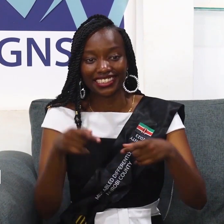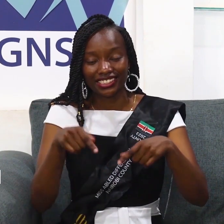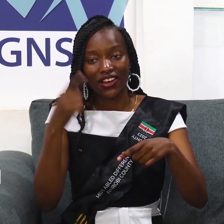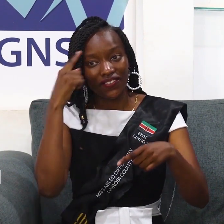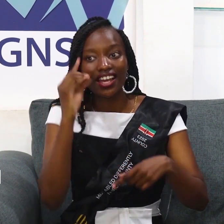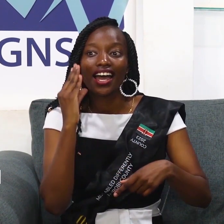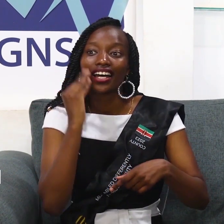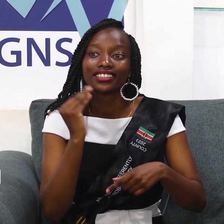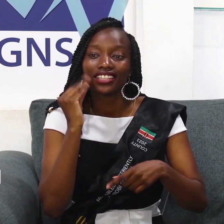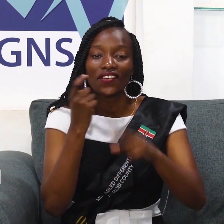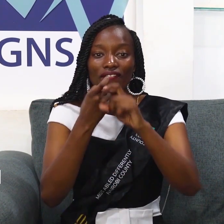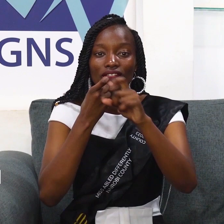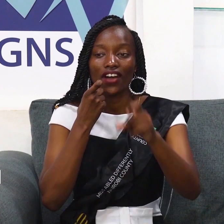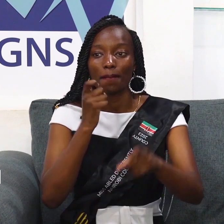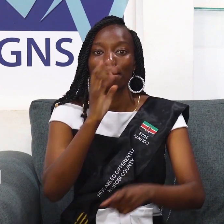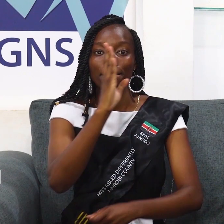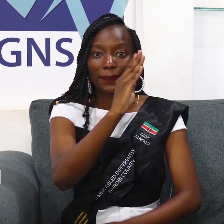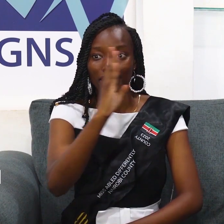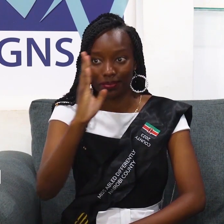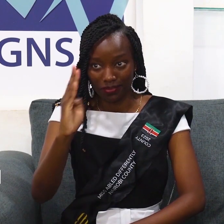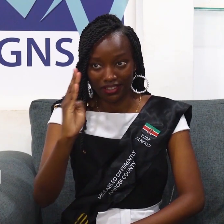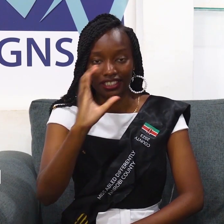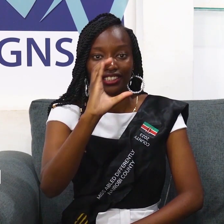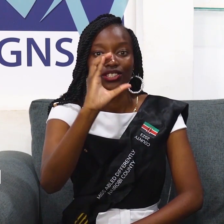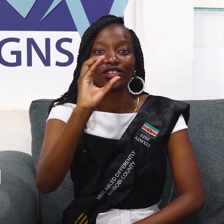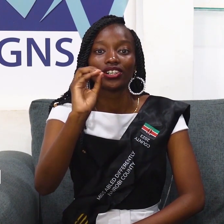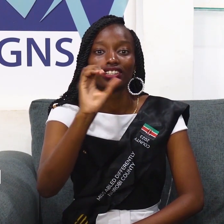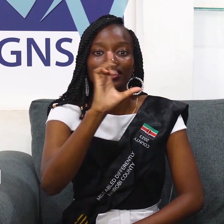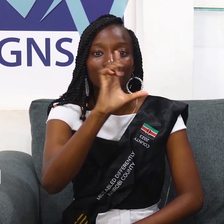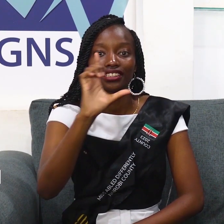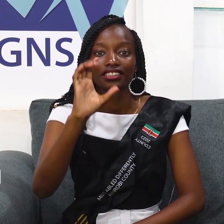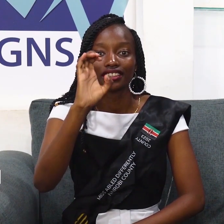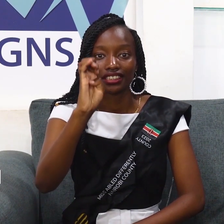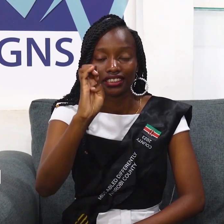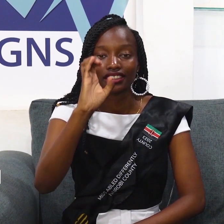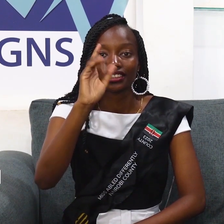I'm so happy I'm a model, and I remember my experience from BB collection.